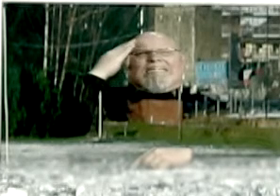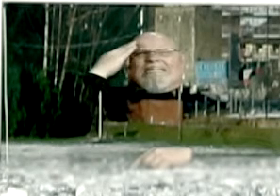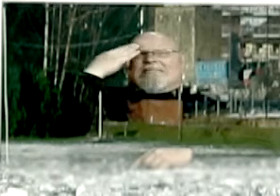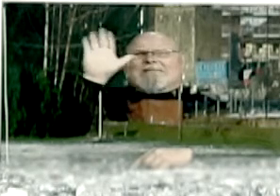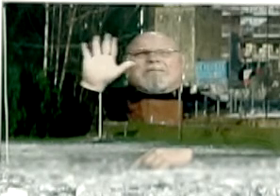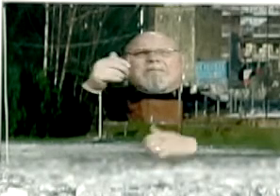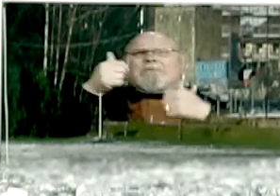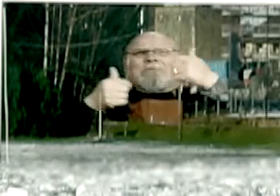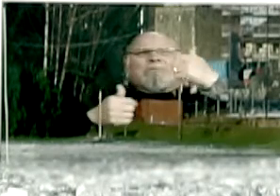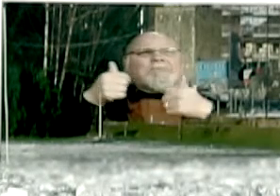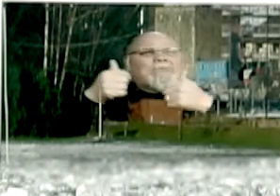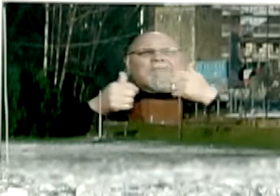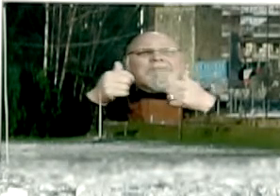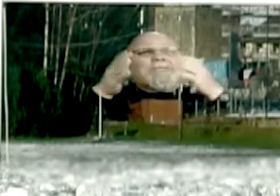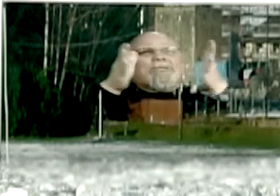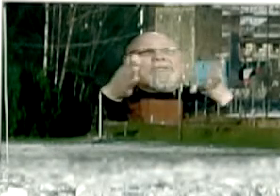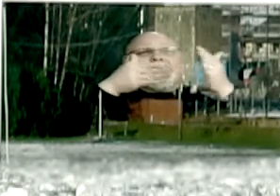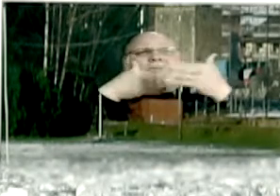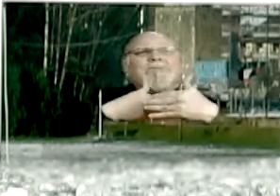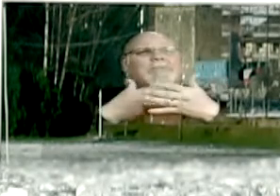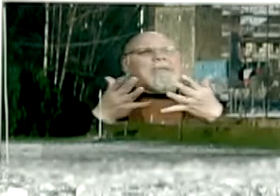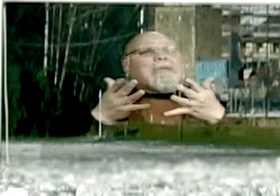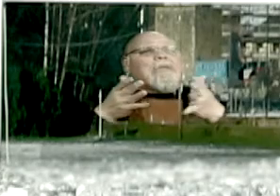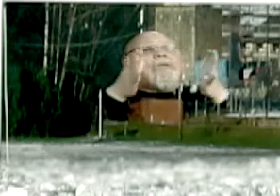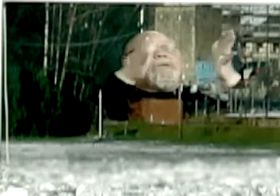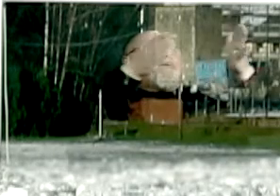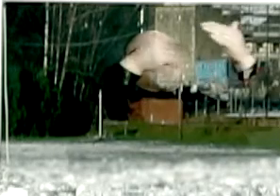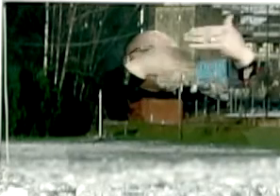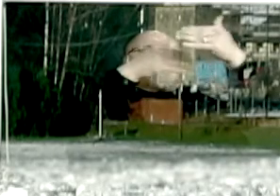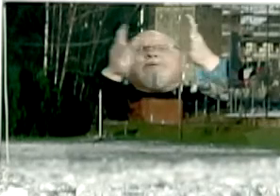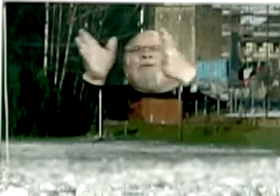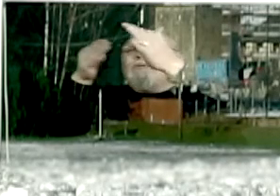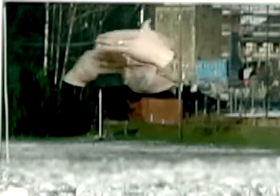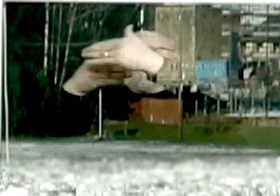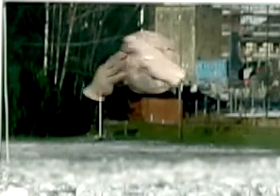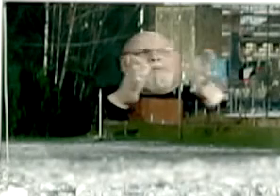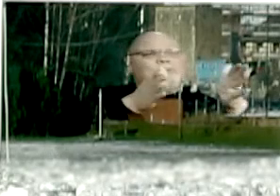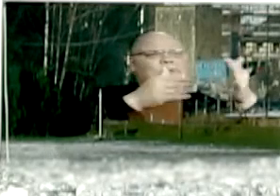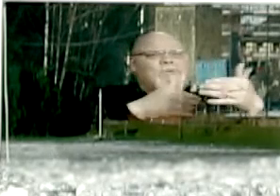The rooms all look the same. And all of the lights are off.